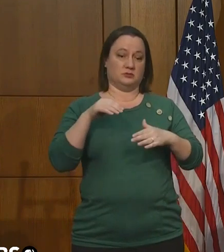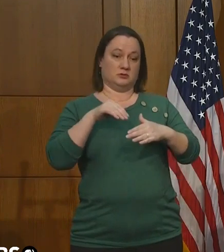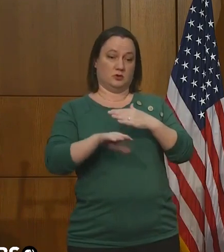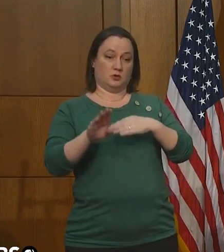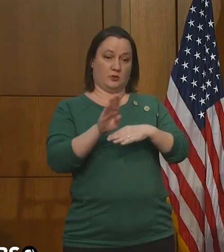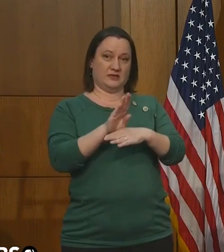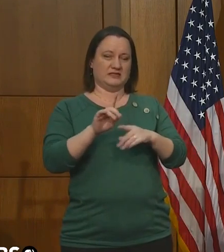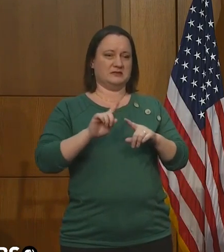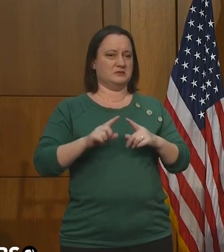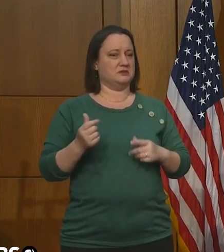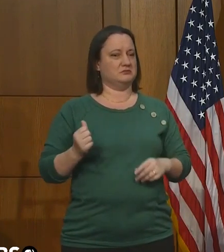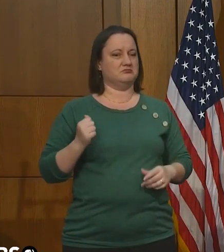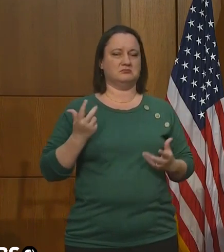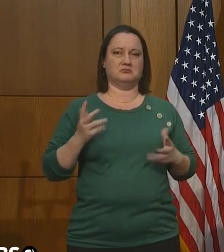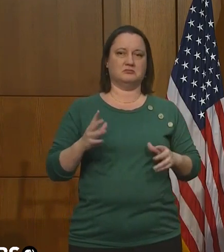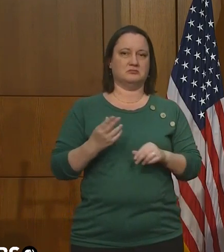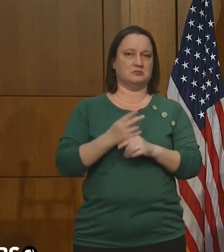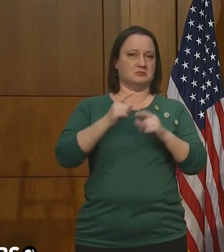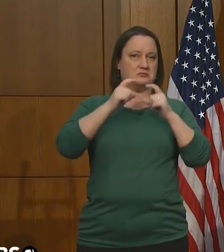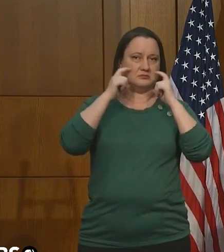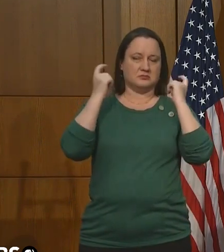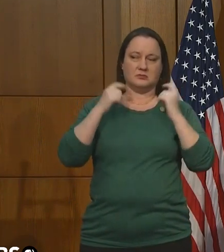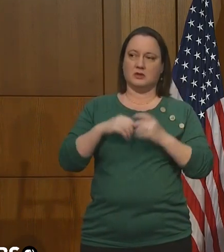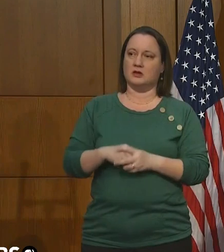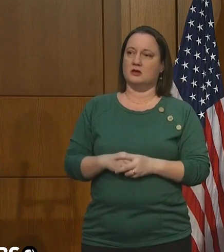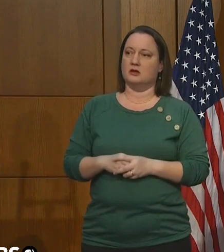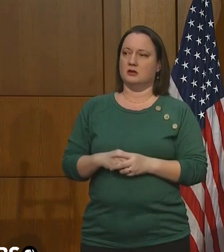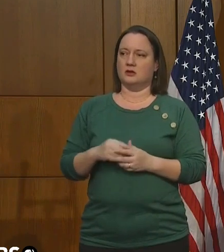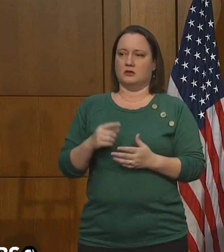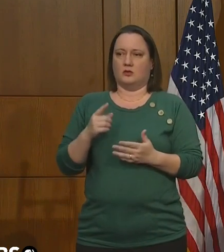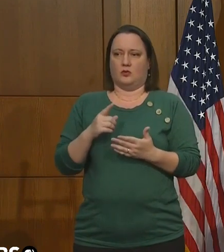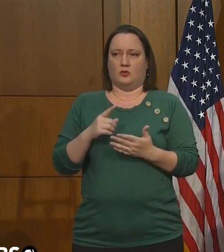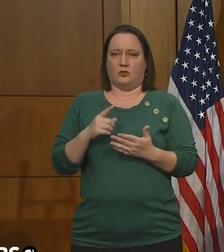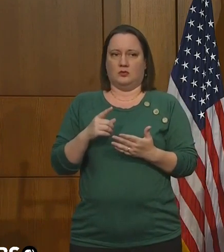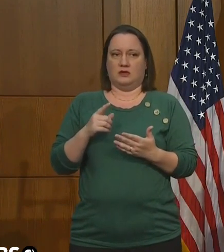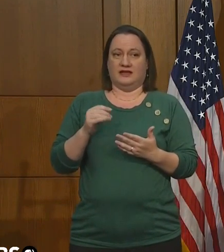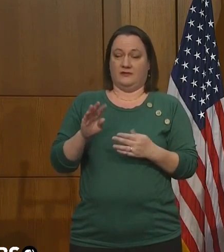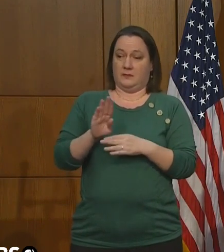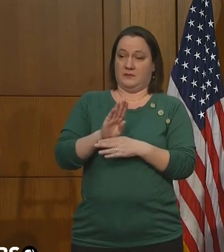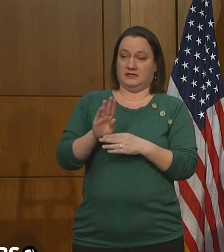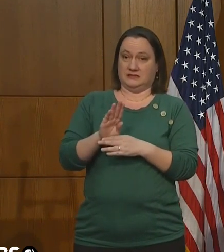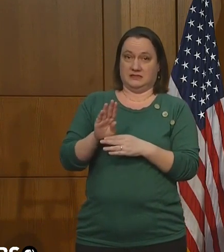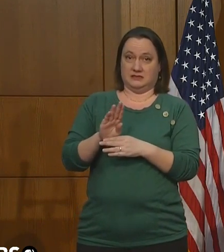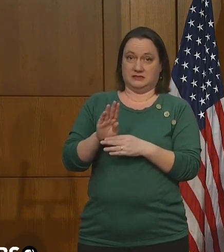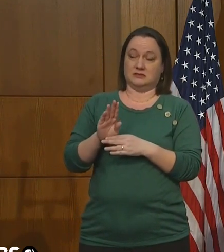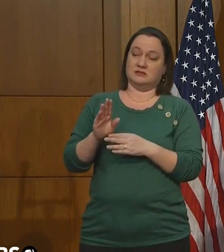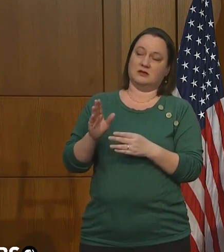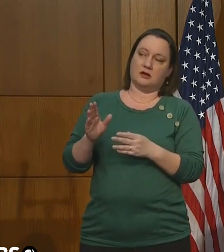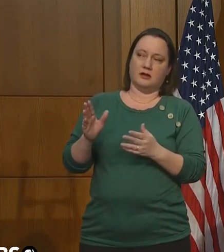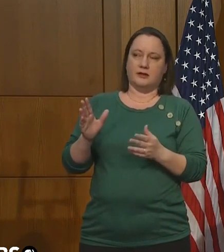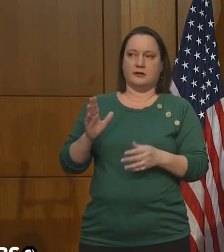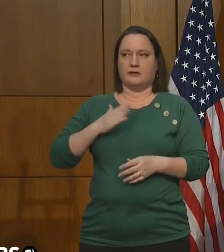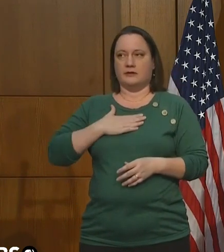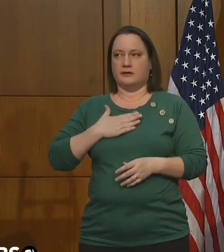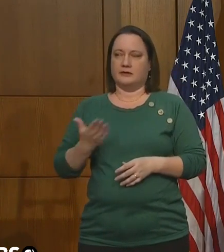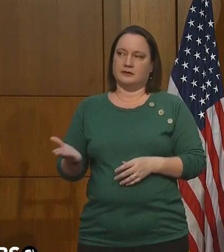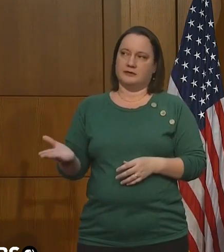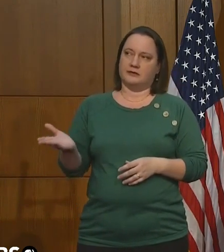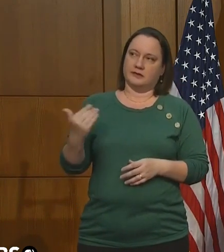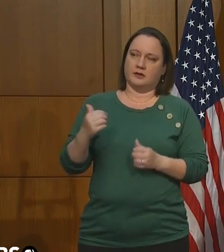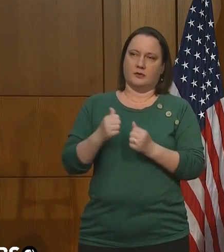rest assured that if to avoid a confrontation they just decide to let them in, that their operating license won't be removed? Yeah,